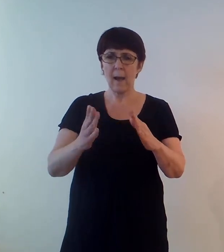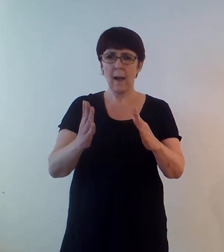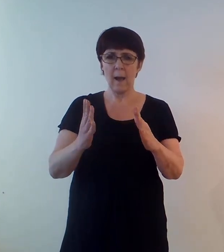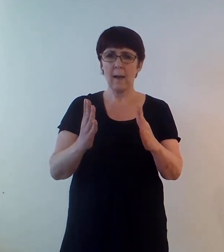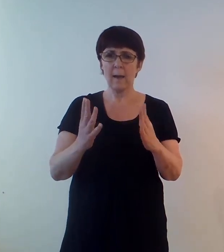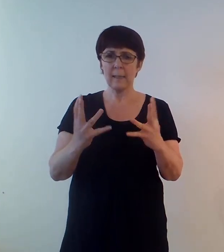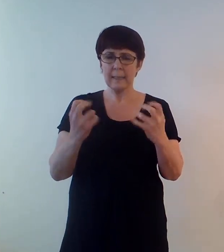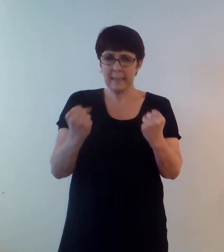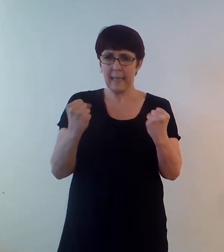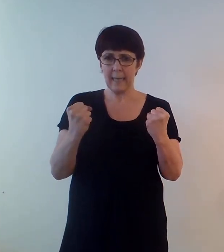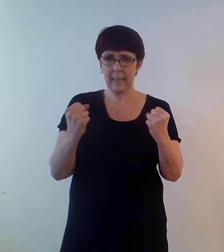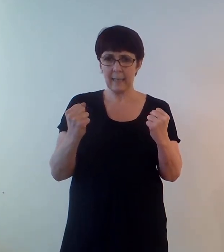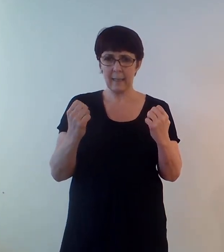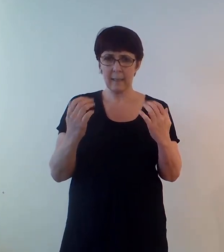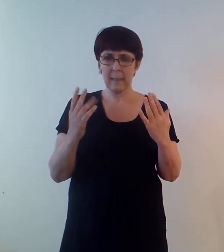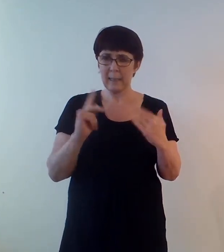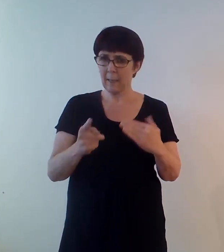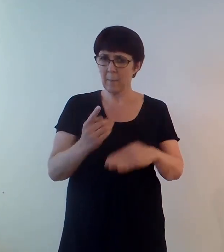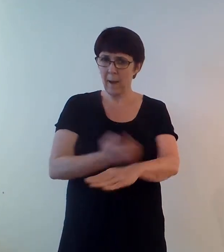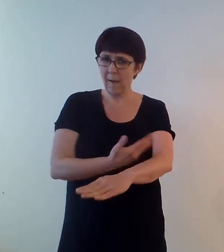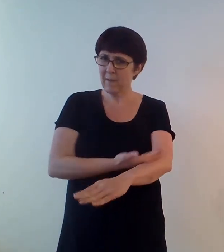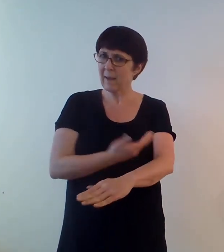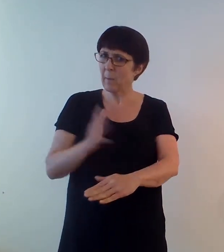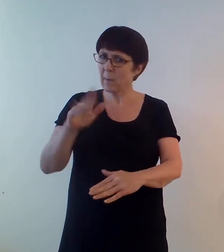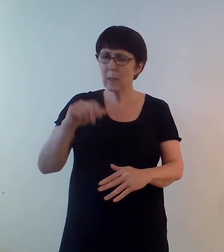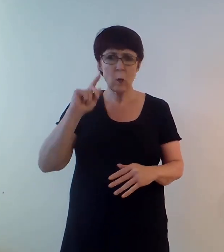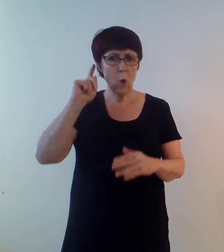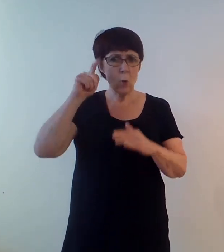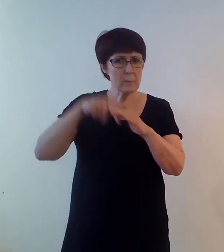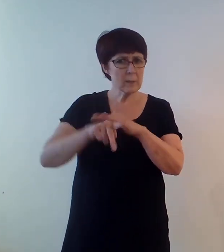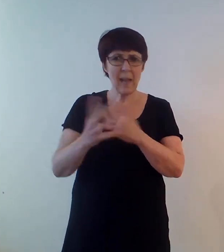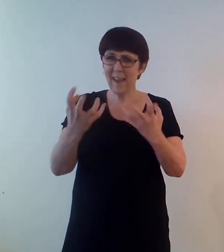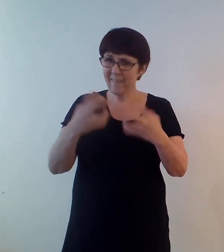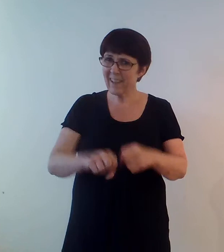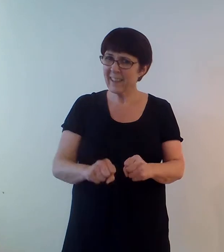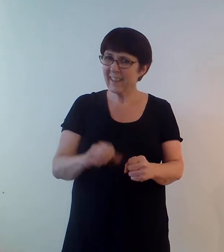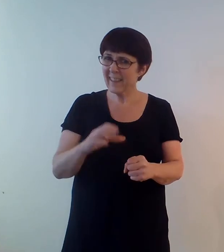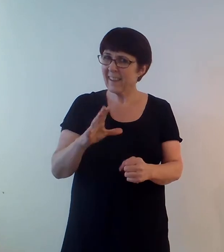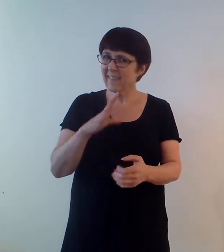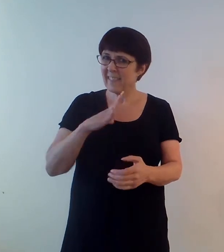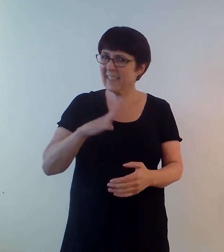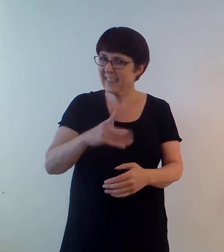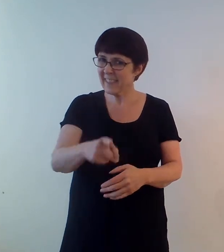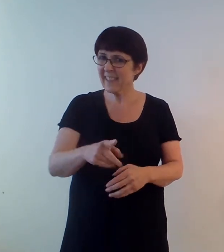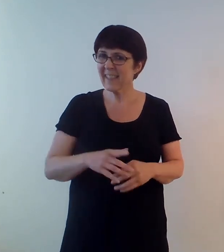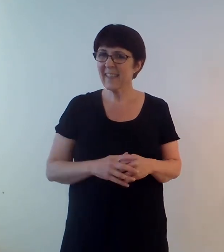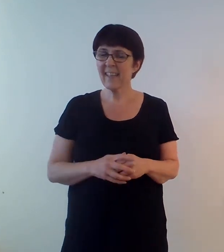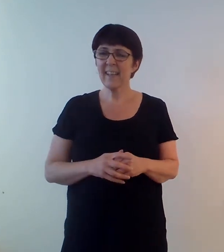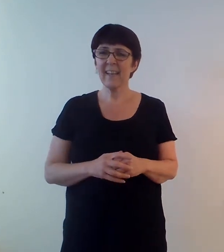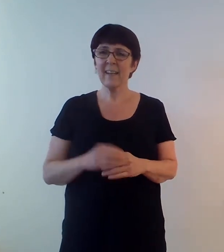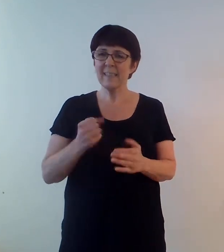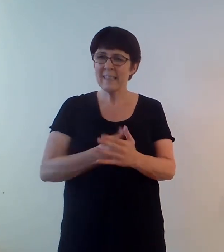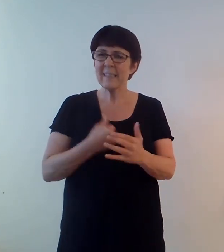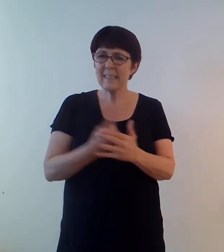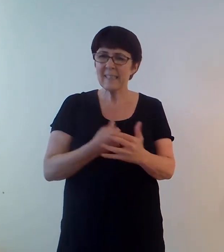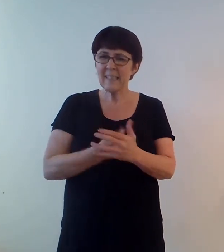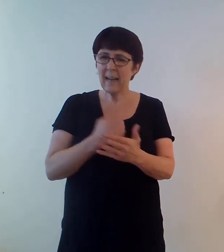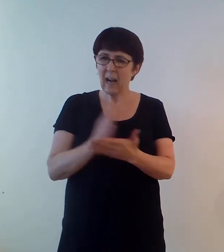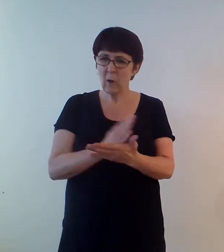Just shocked how challenging it is to stand in a straight line. Keep fighting. We're going